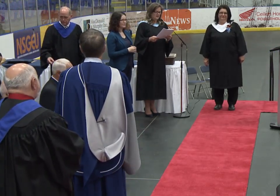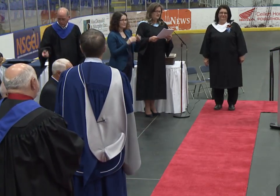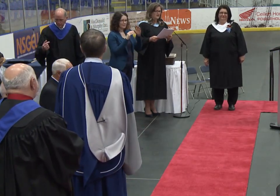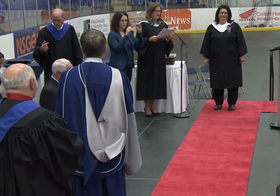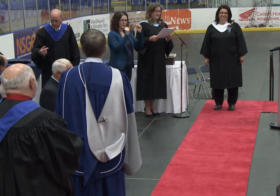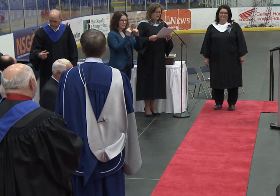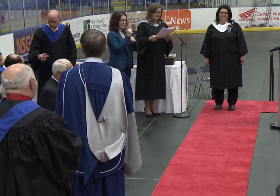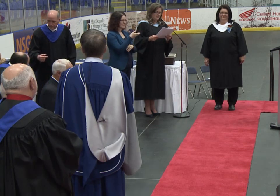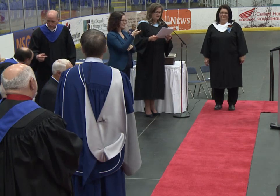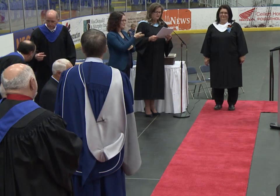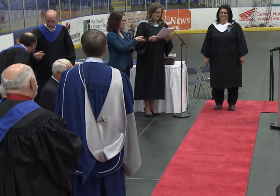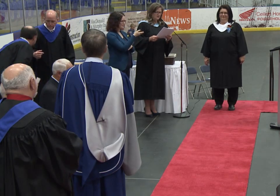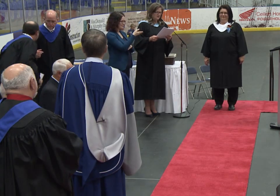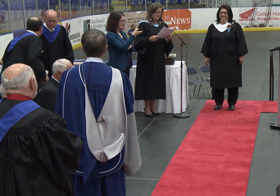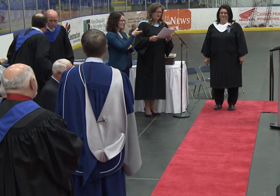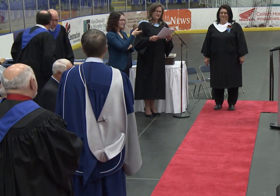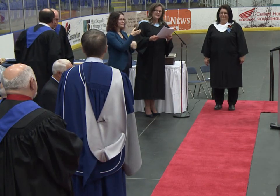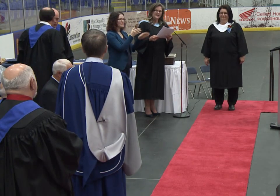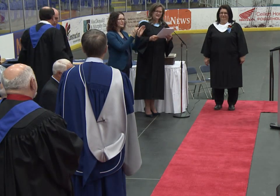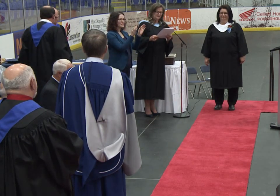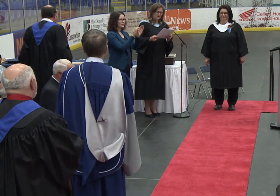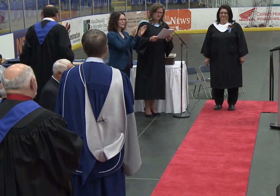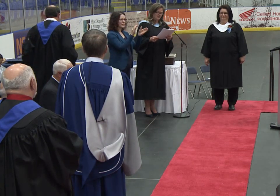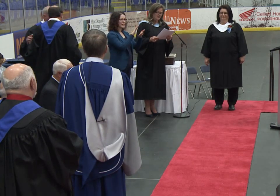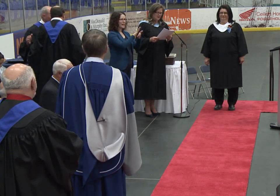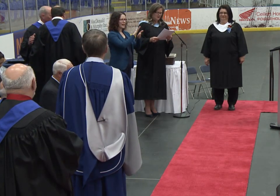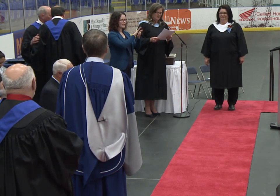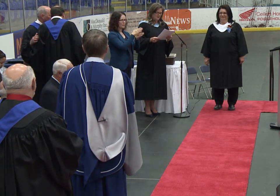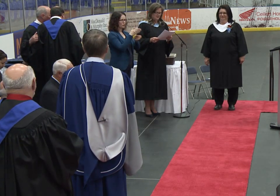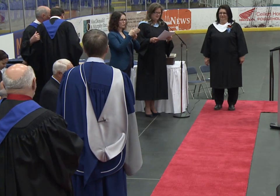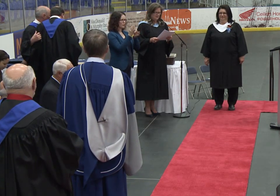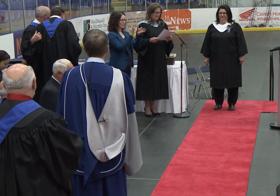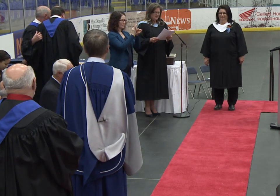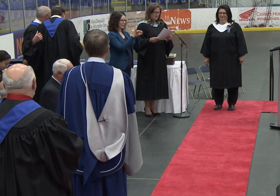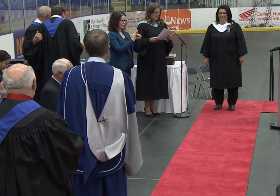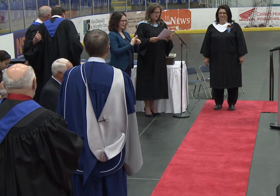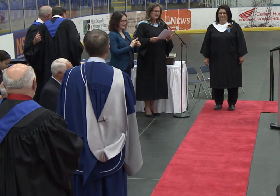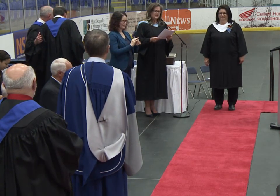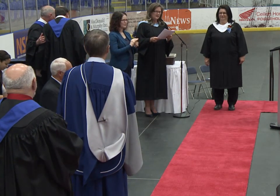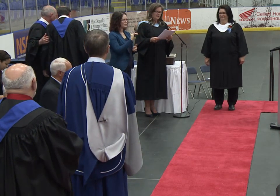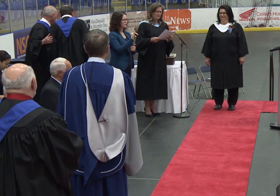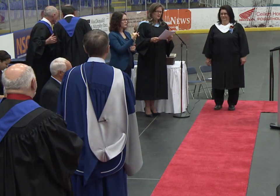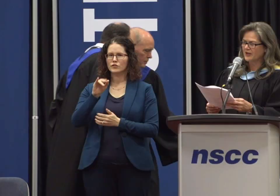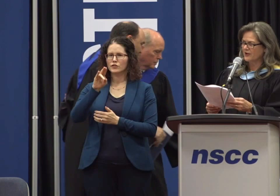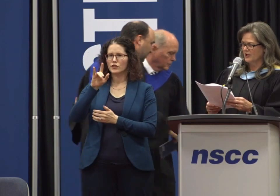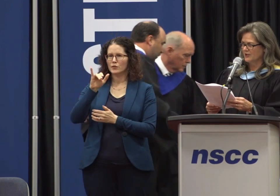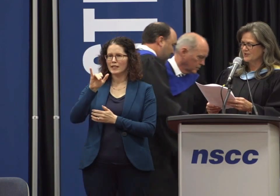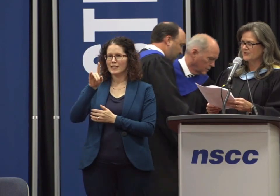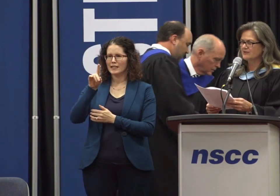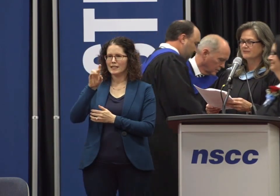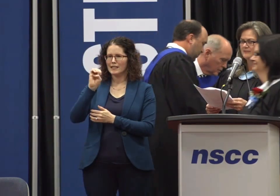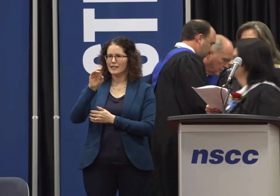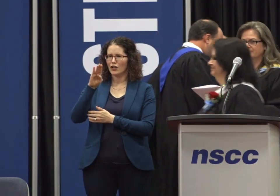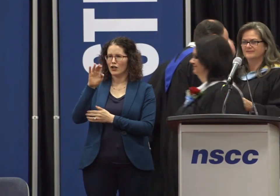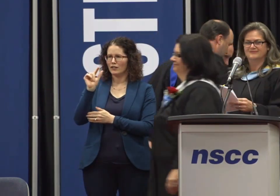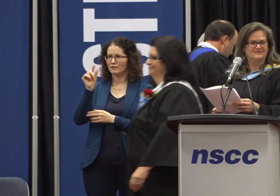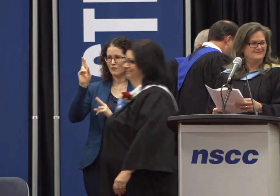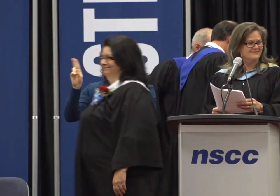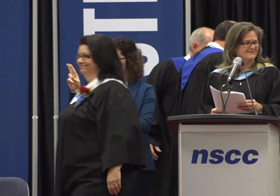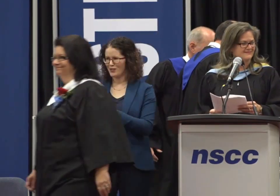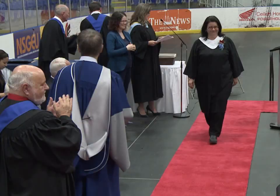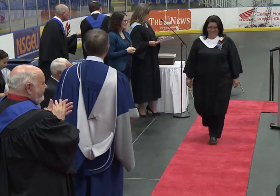Mr. President, the candidate for the Certificate in Academic and Career Connections, Judy DeYoung, with honors.